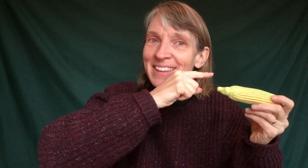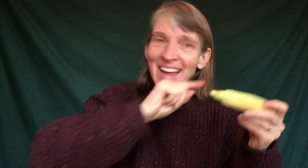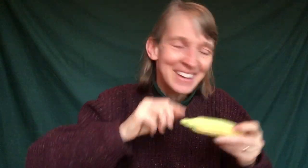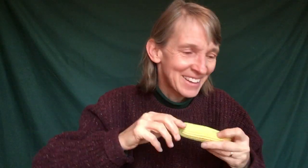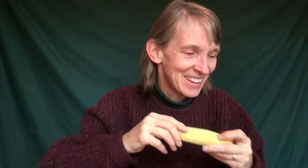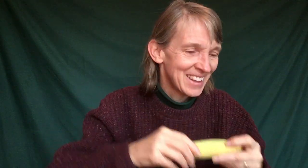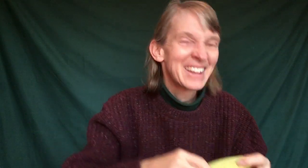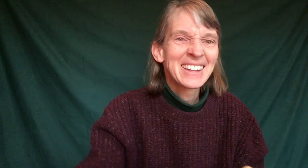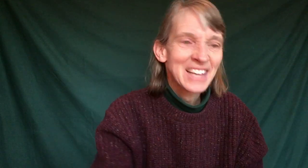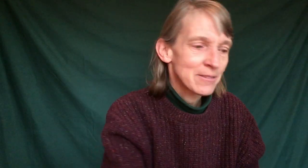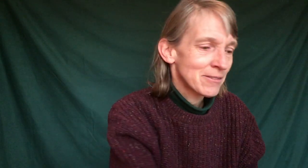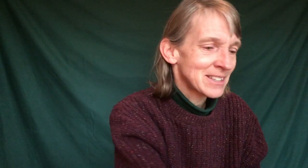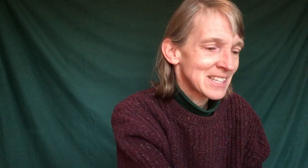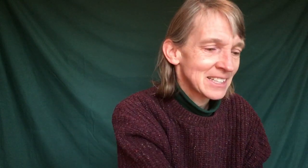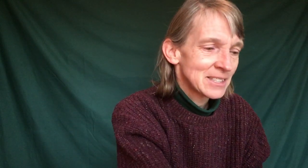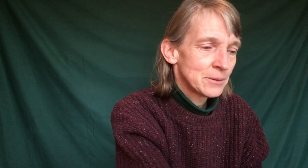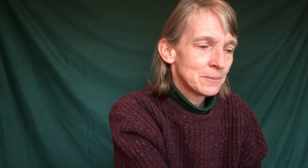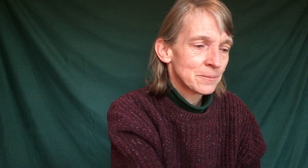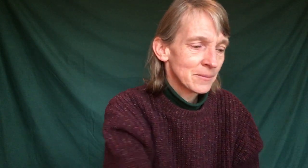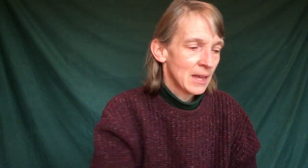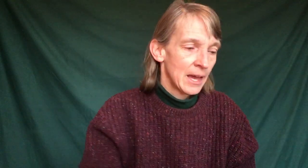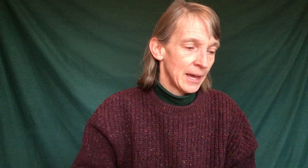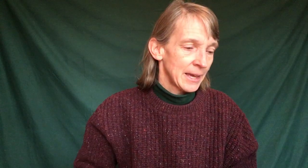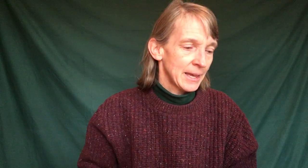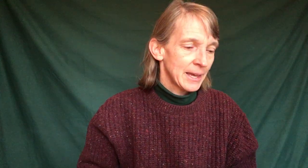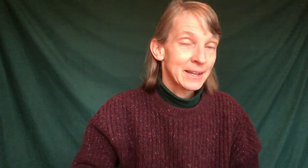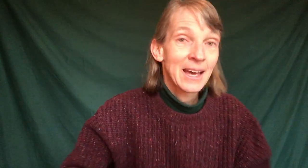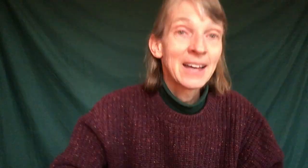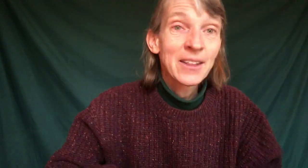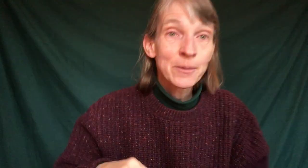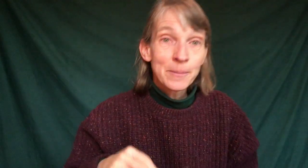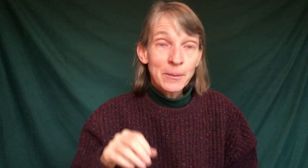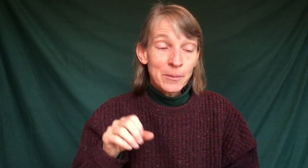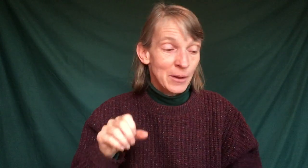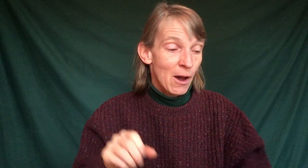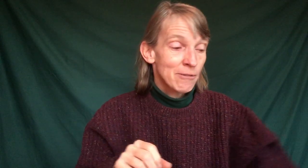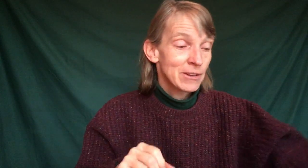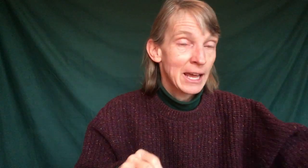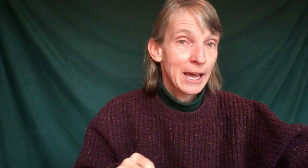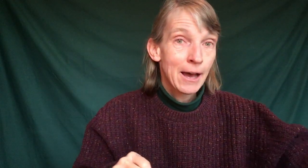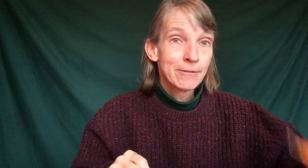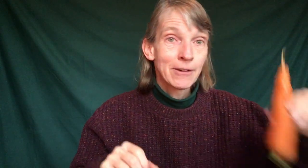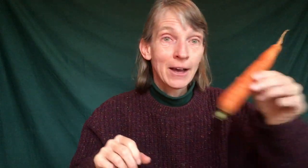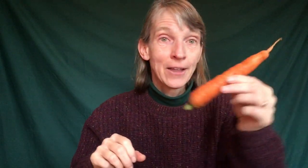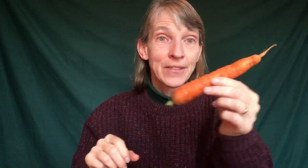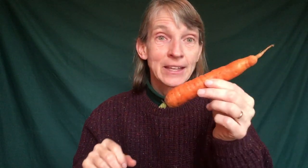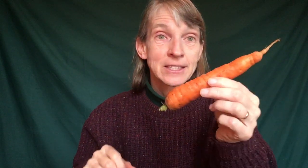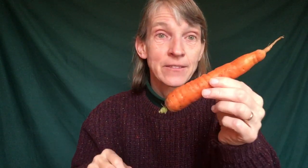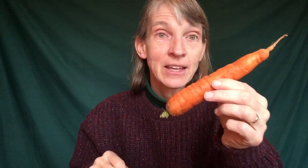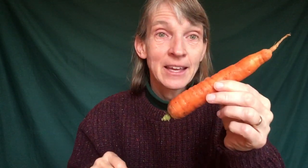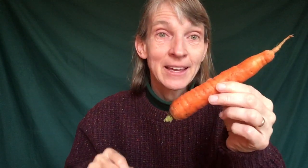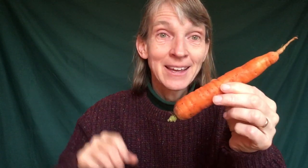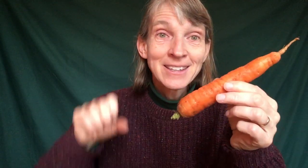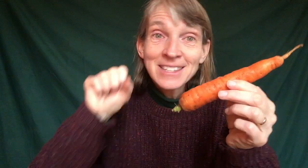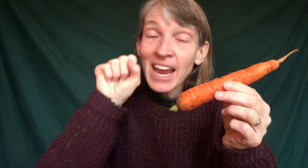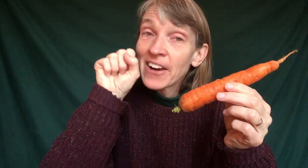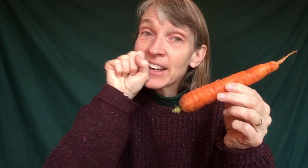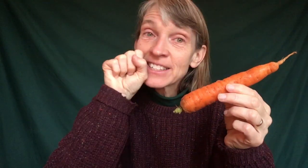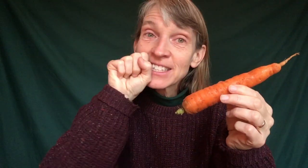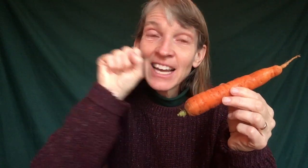that. That's kind of a fun sign to do. And another big one we often have on Thanksgiving is carrots.